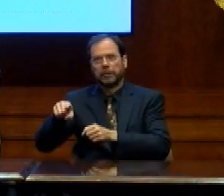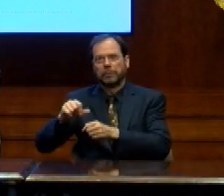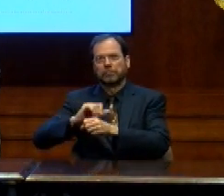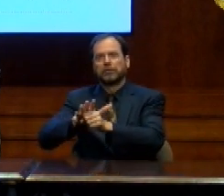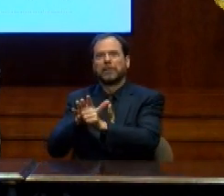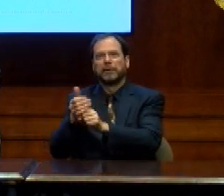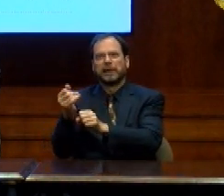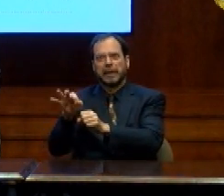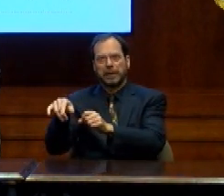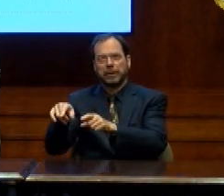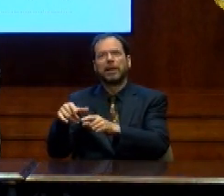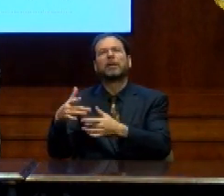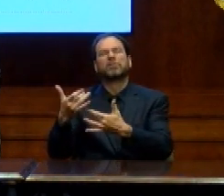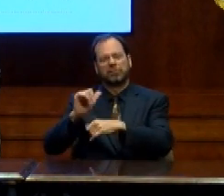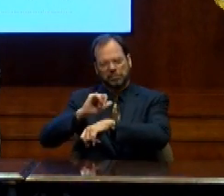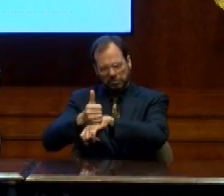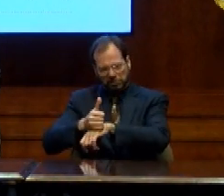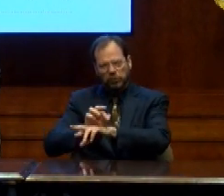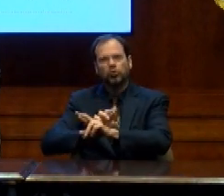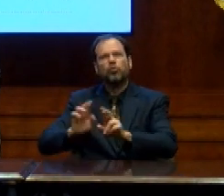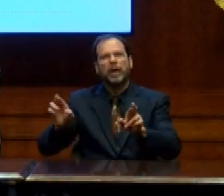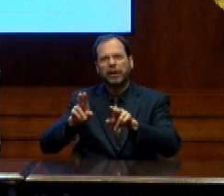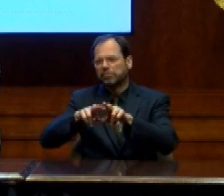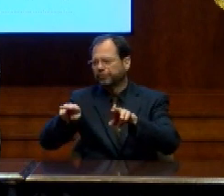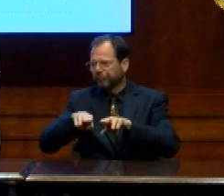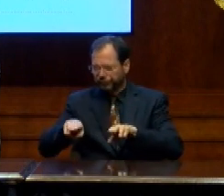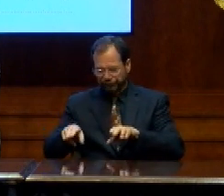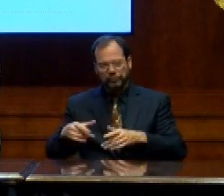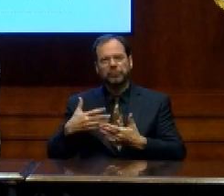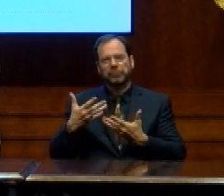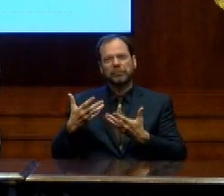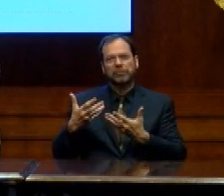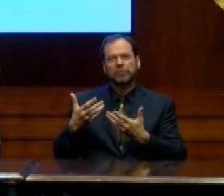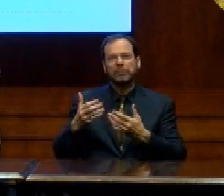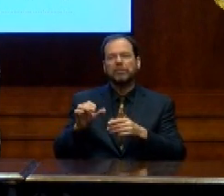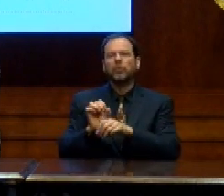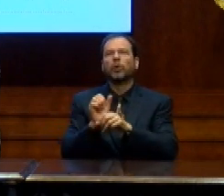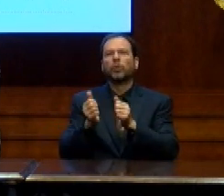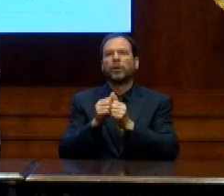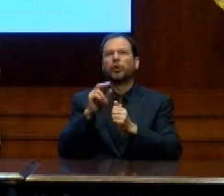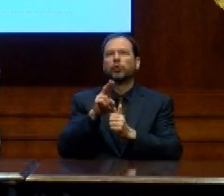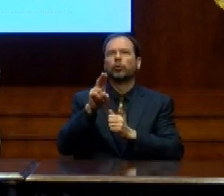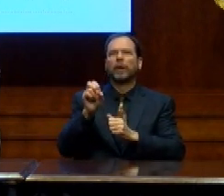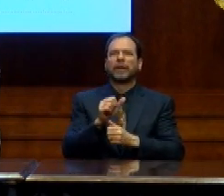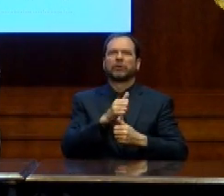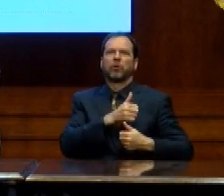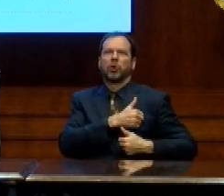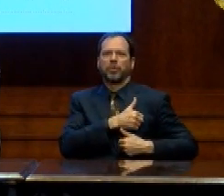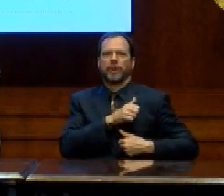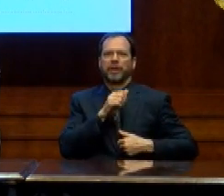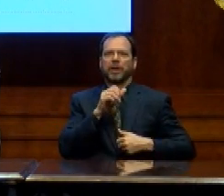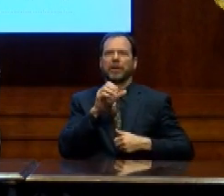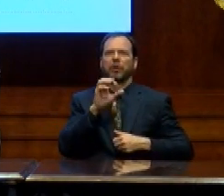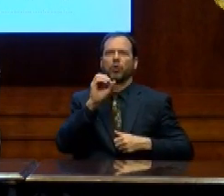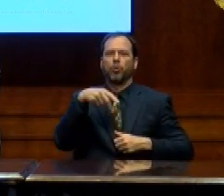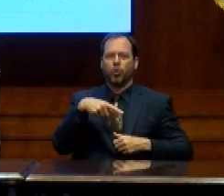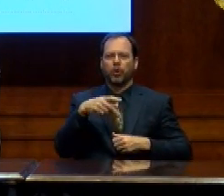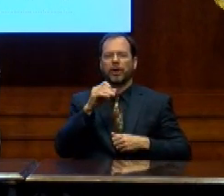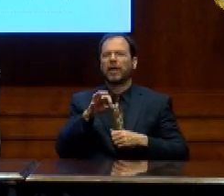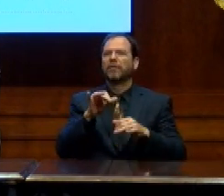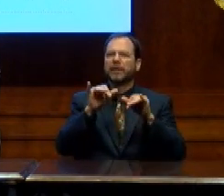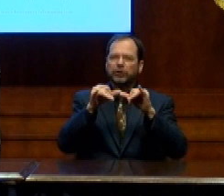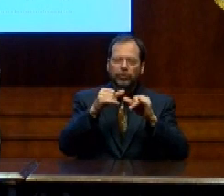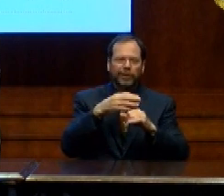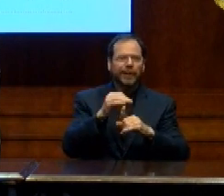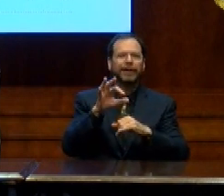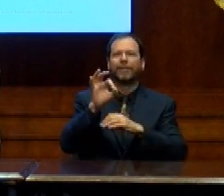COVID-19 patients. And they set up this facility working alongside with the U.S. Army Corps of Engineers, as well as FEMA,